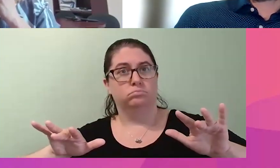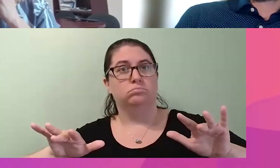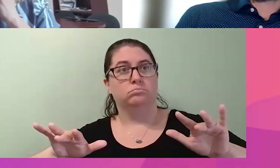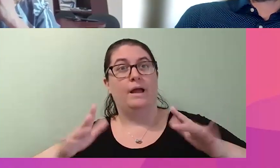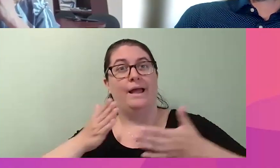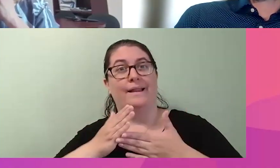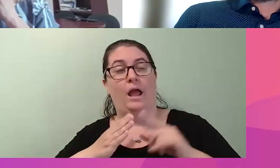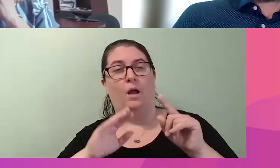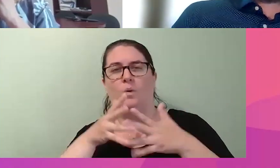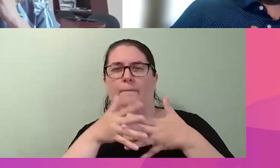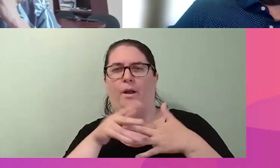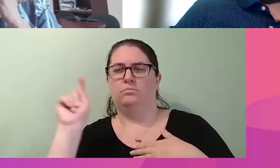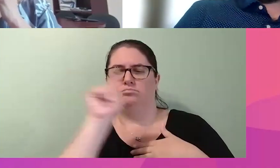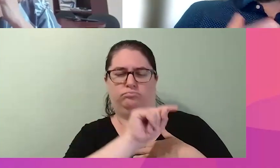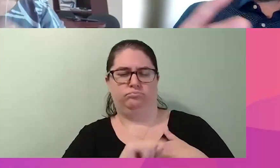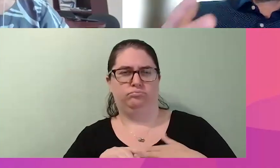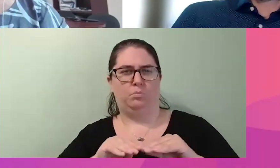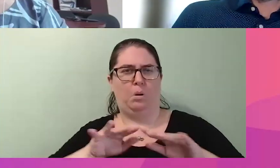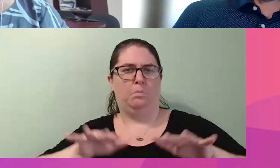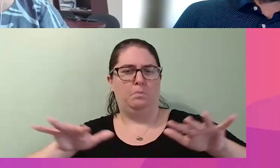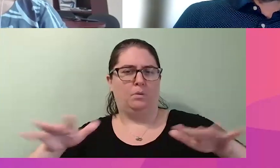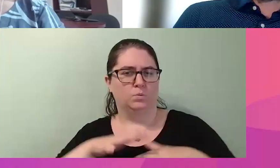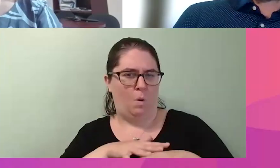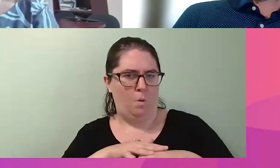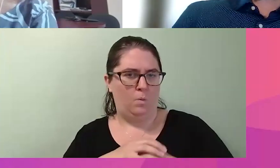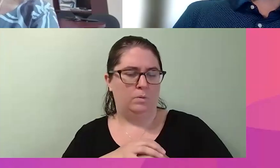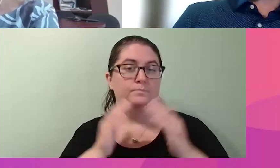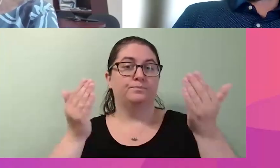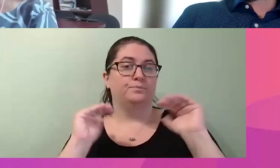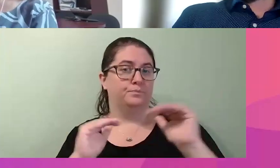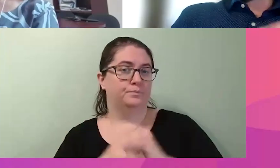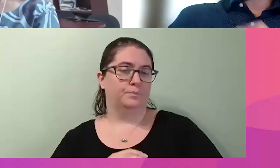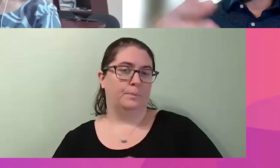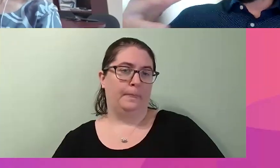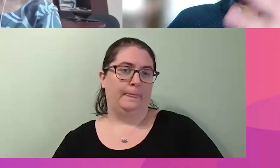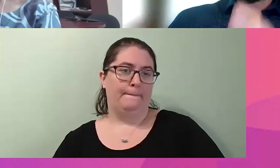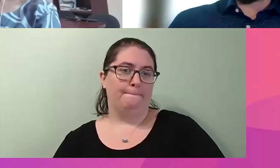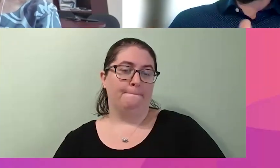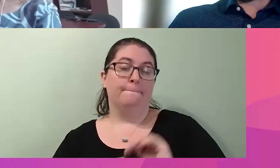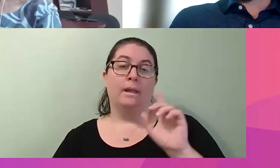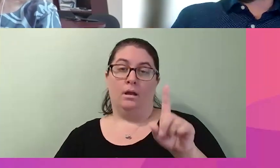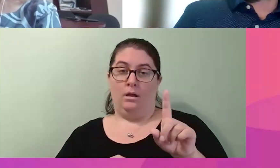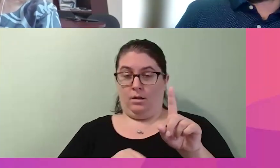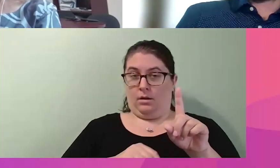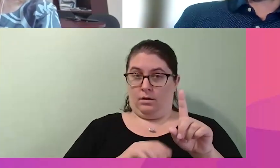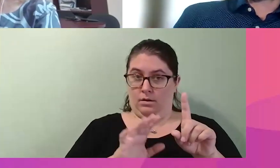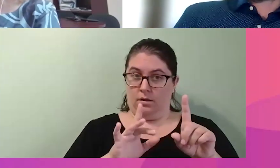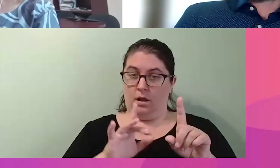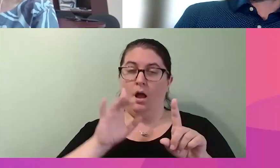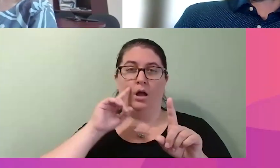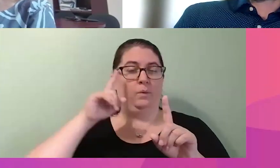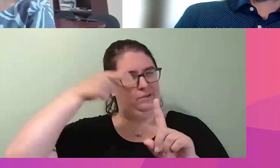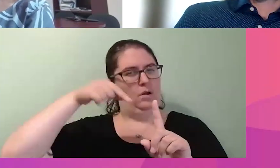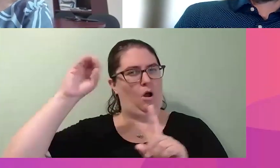other locations in the US. Next slide, please. But I want to talk more about what we're doing here in